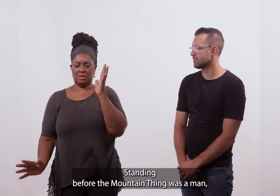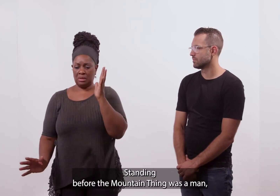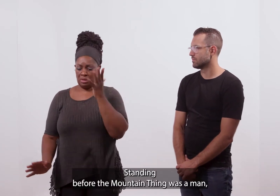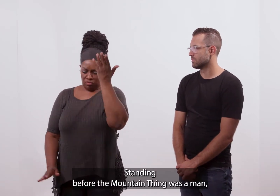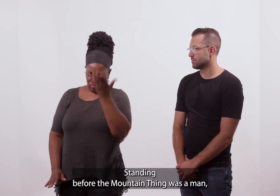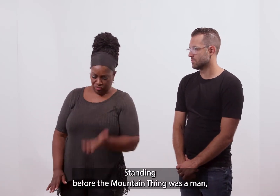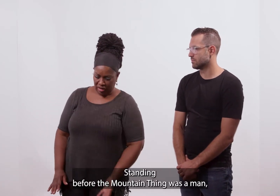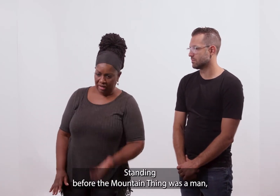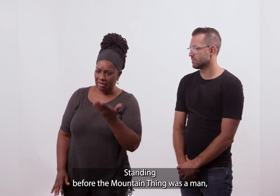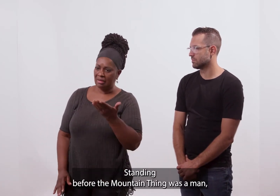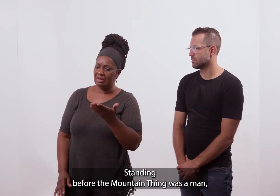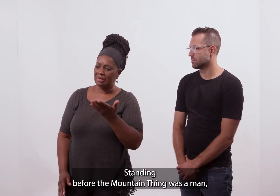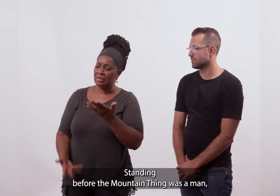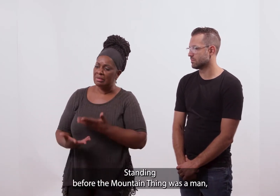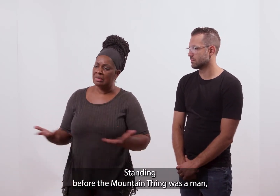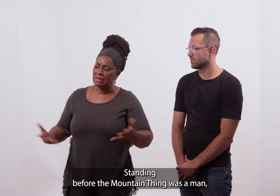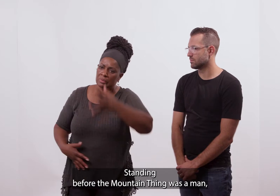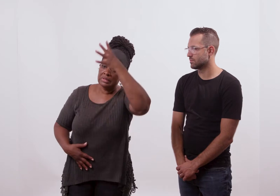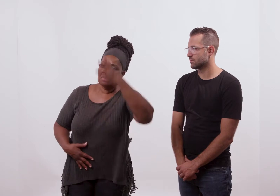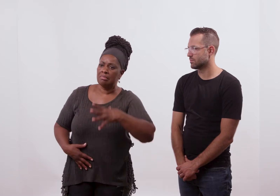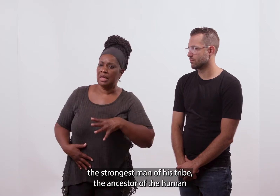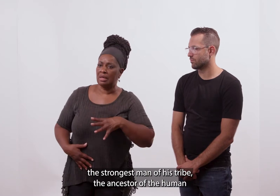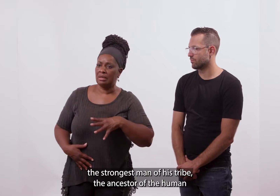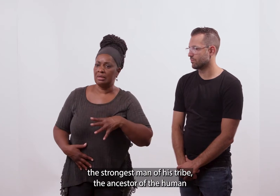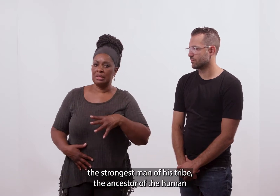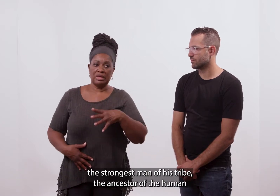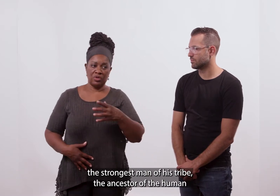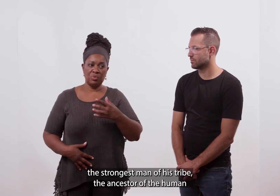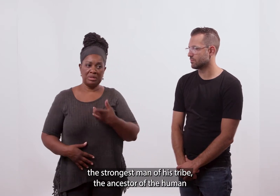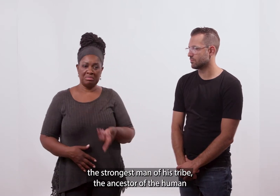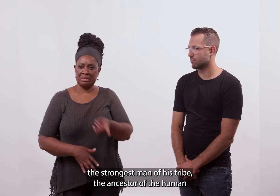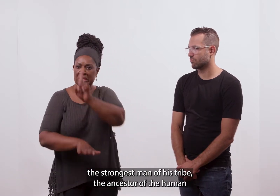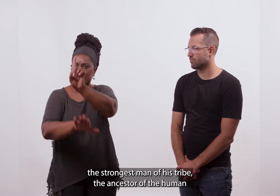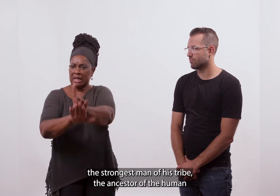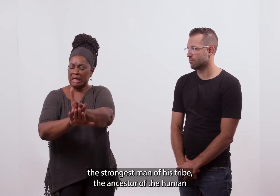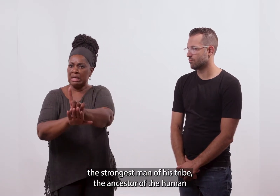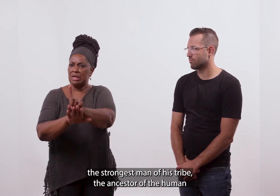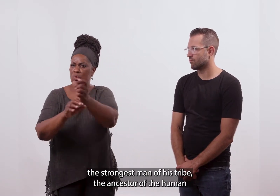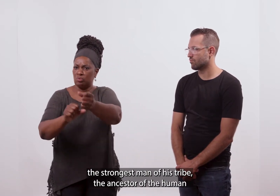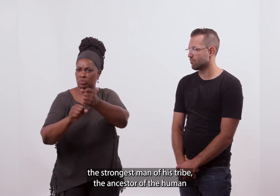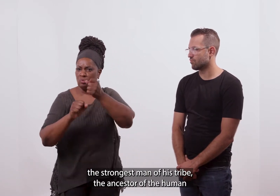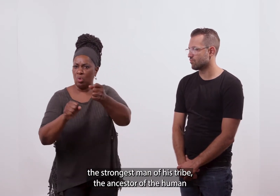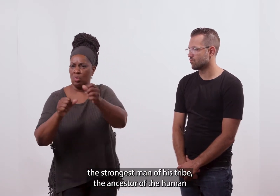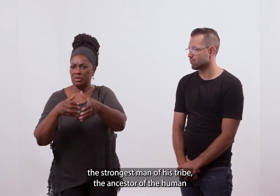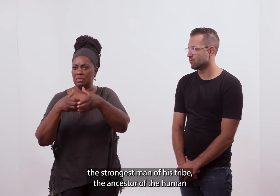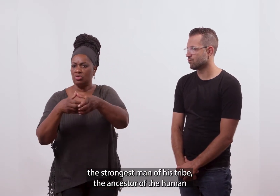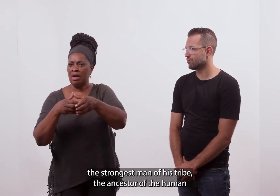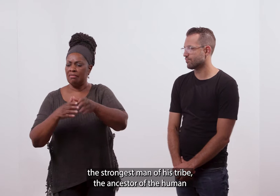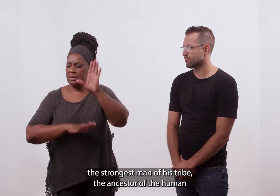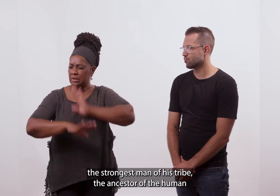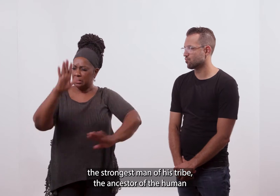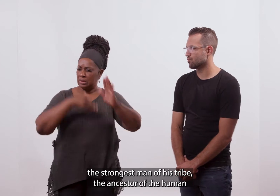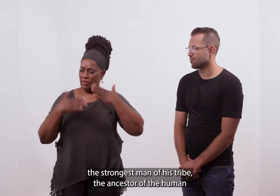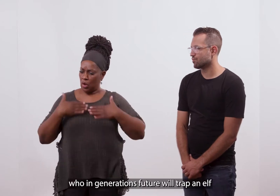Standing before the Mountain Thing was a man, the strongest man of his tribe, the ancestor of